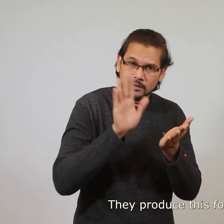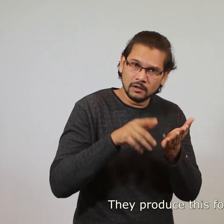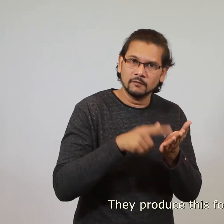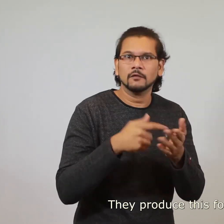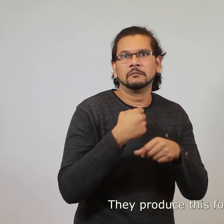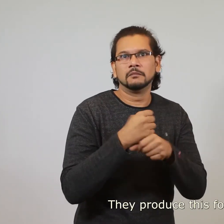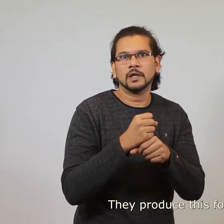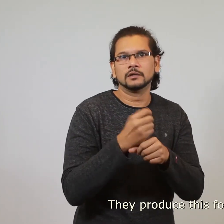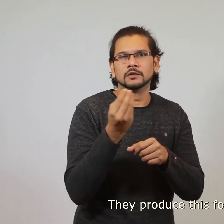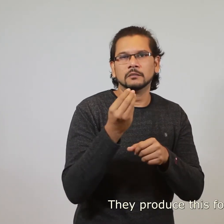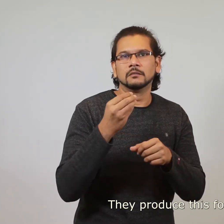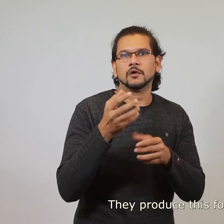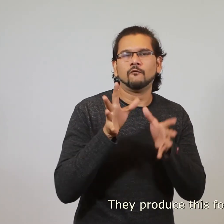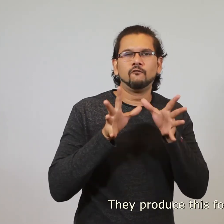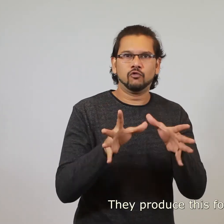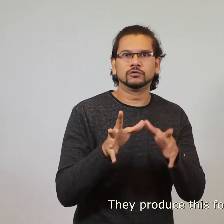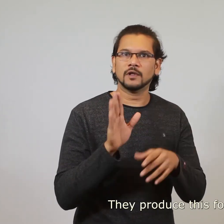They produce this force.